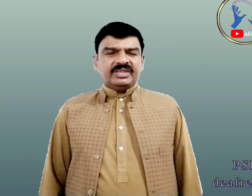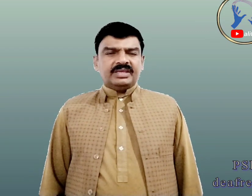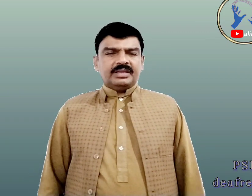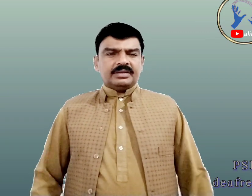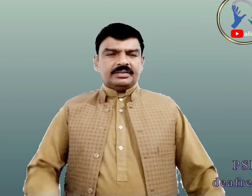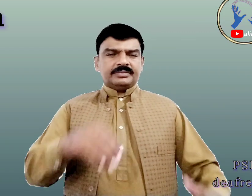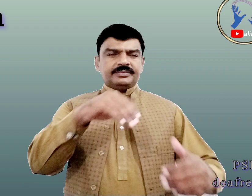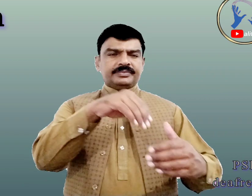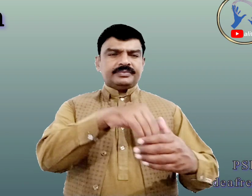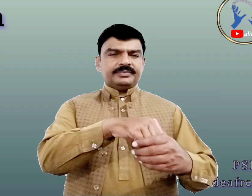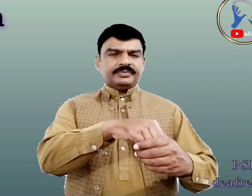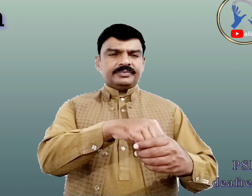within,